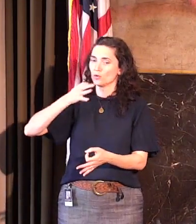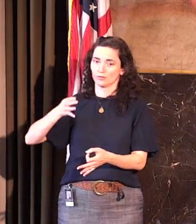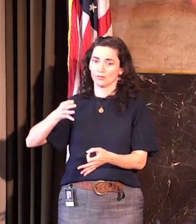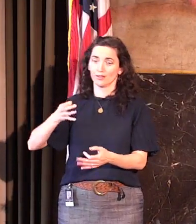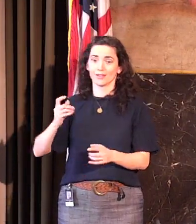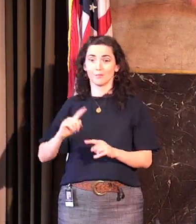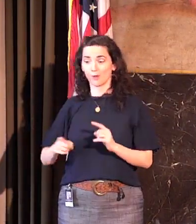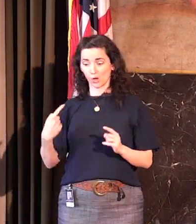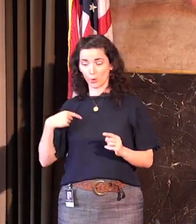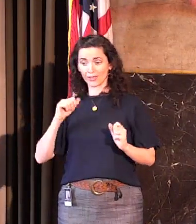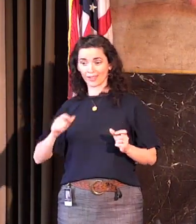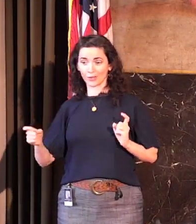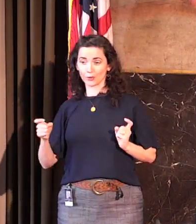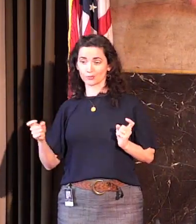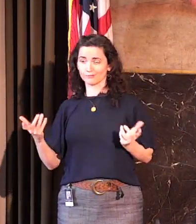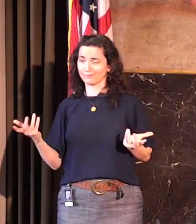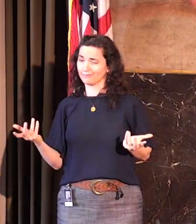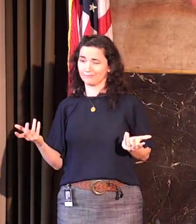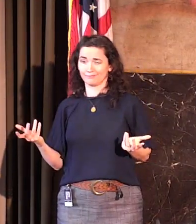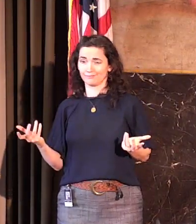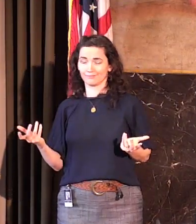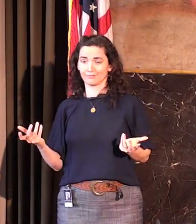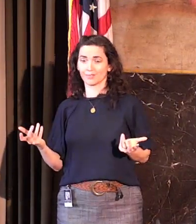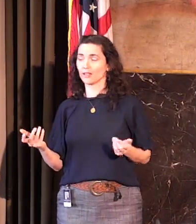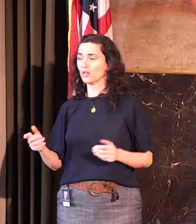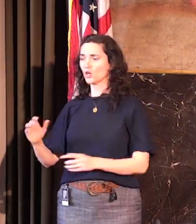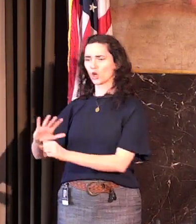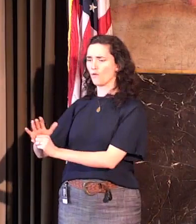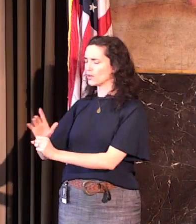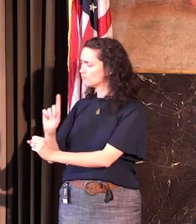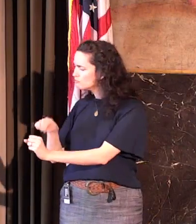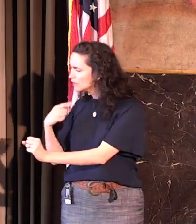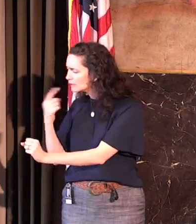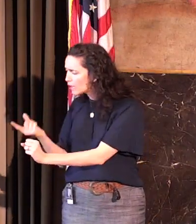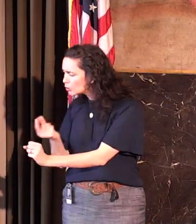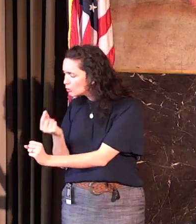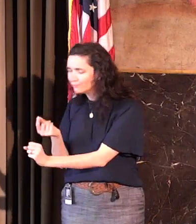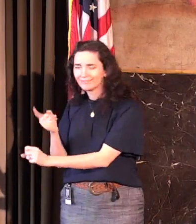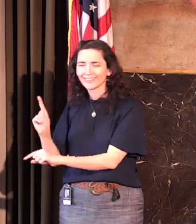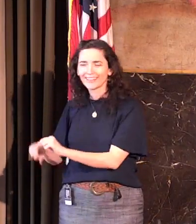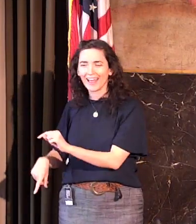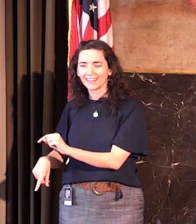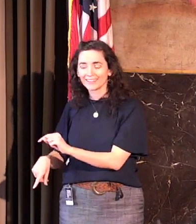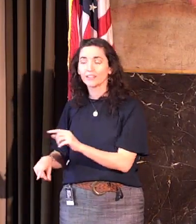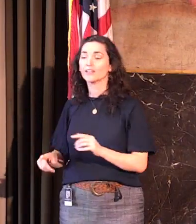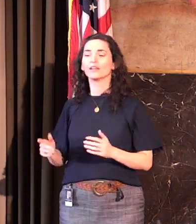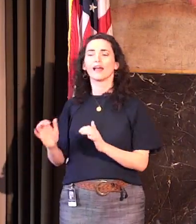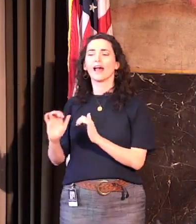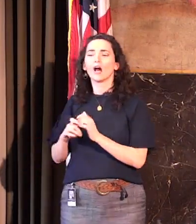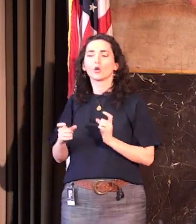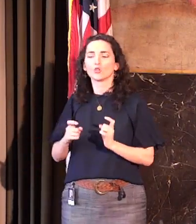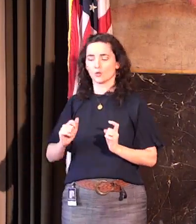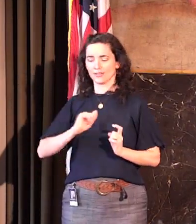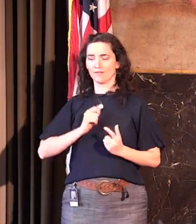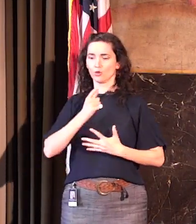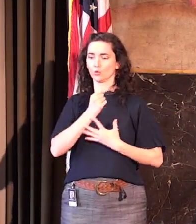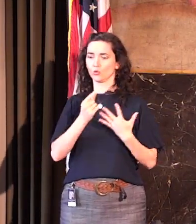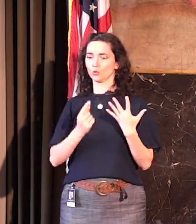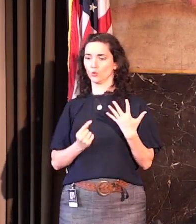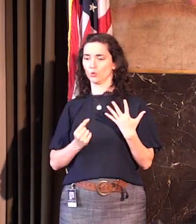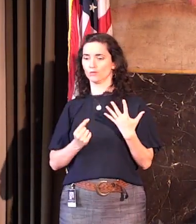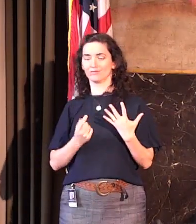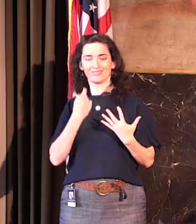absolutely control by telling the virus what to do. We do have some say in it, but it's by doing things such as